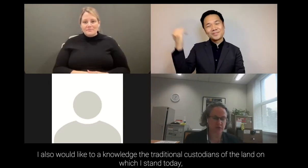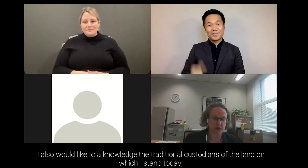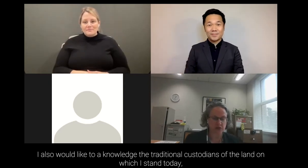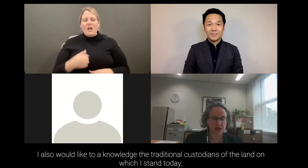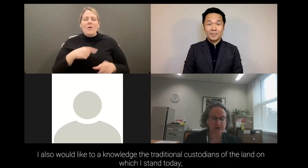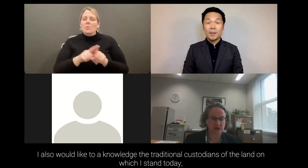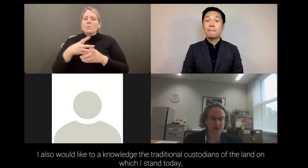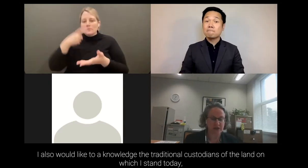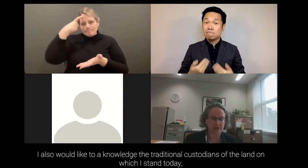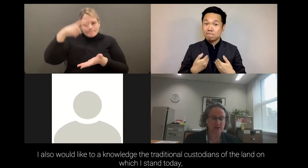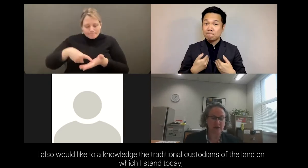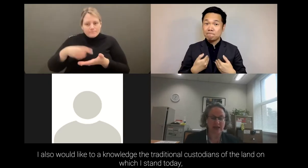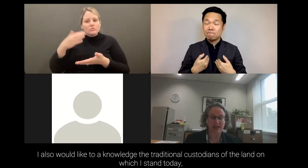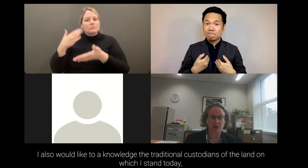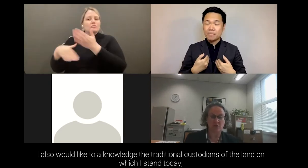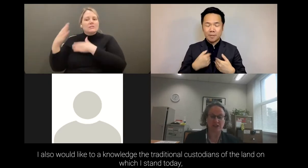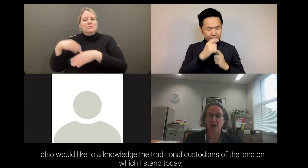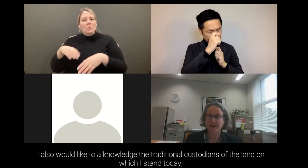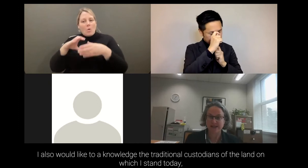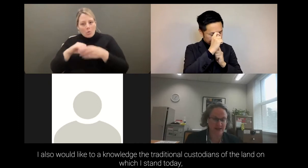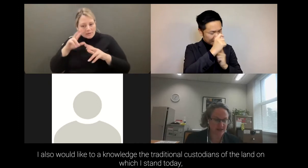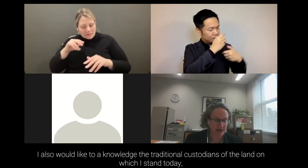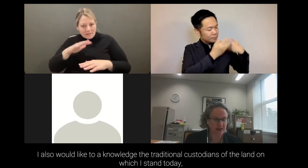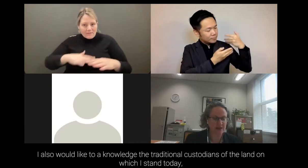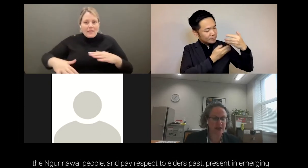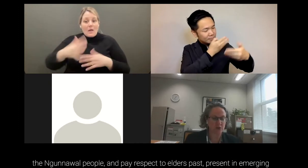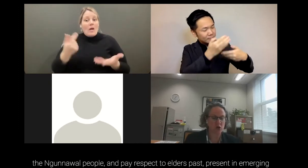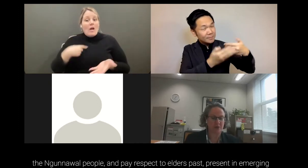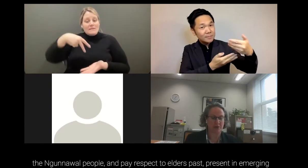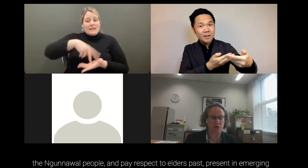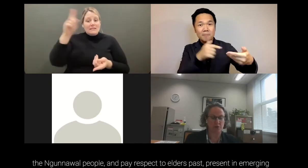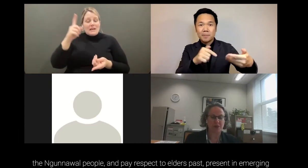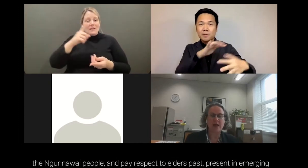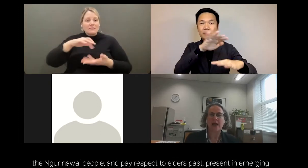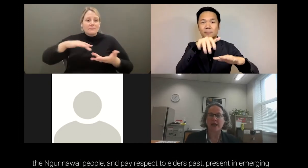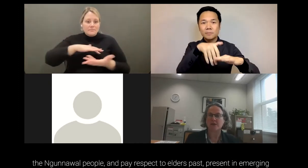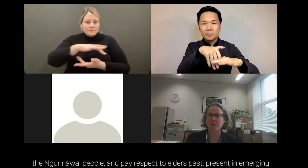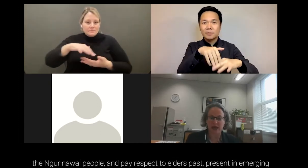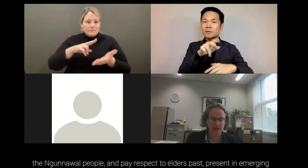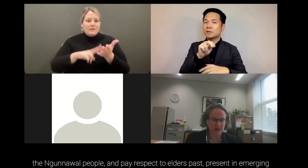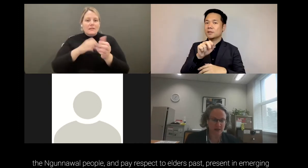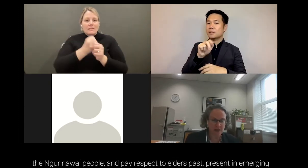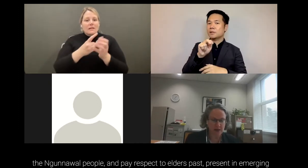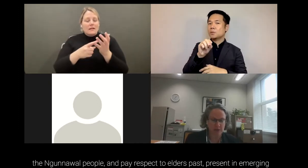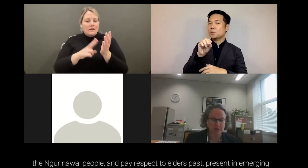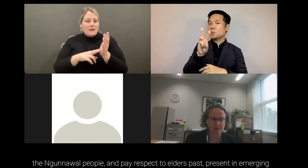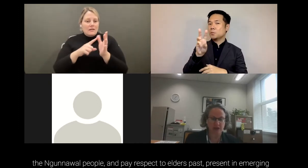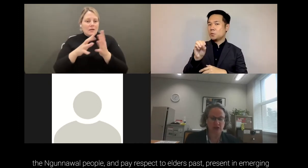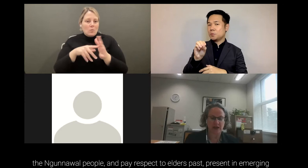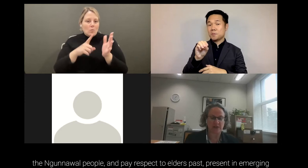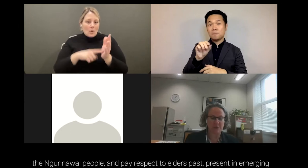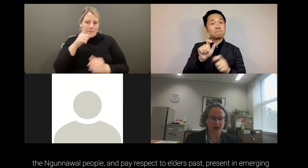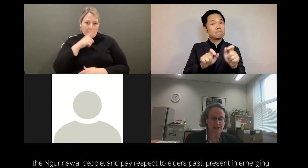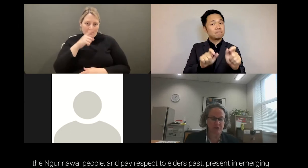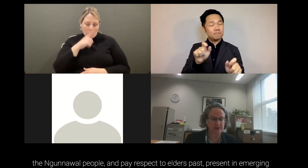the traditional custodians of the land on which I stand today, the Ngunnawal people, and pay respect